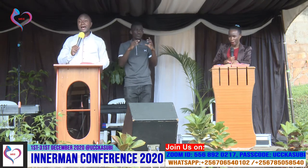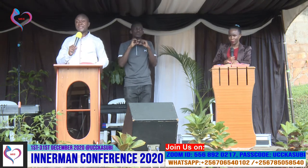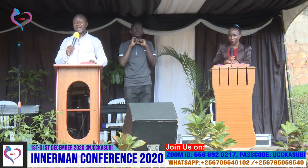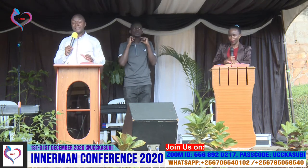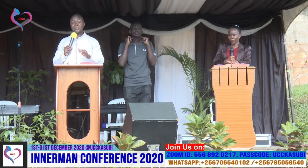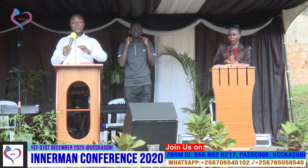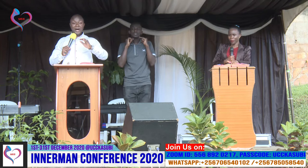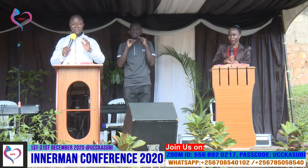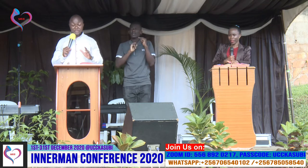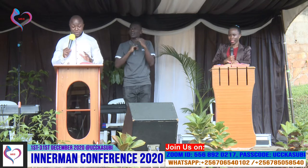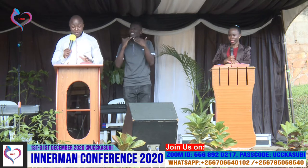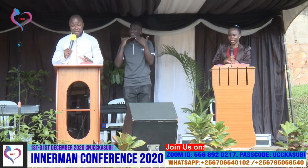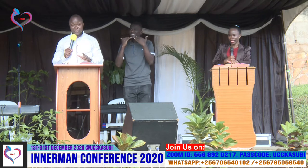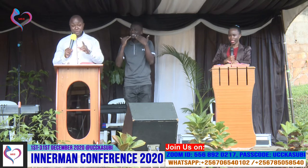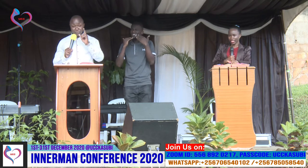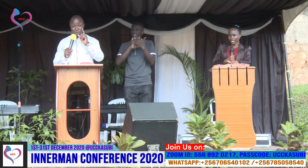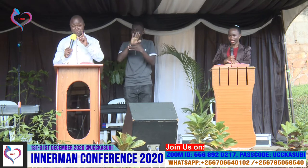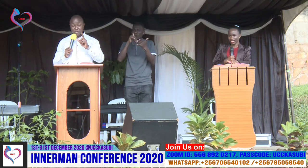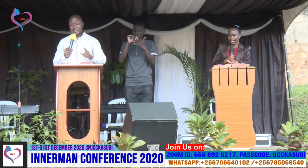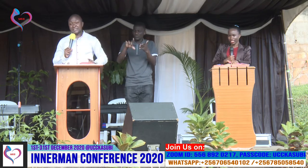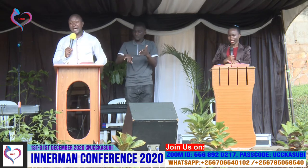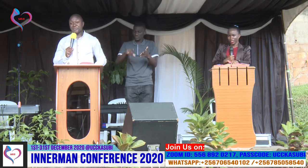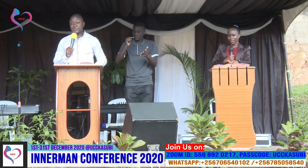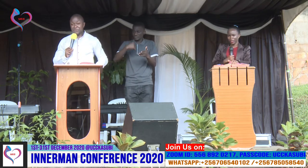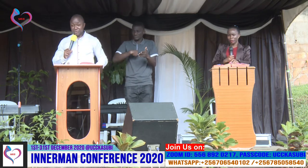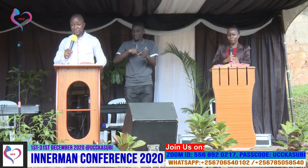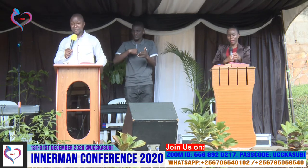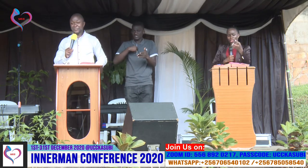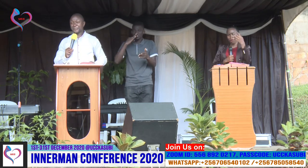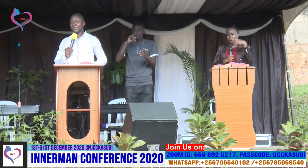team. I thank them for having chosen me to speak to you this